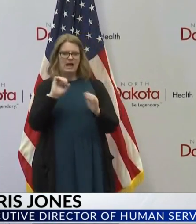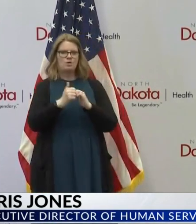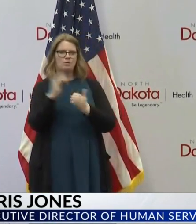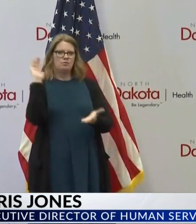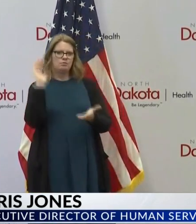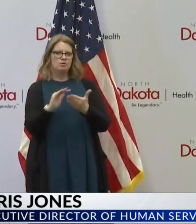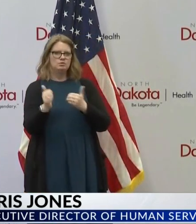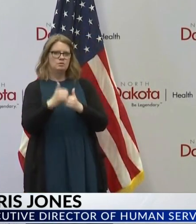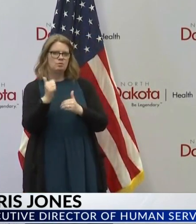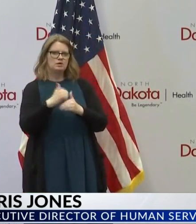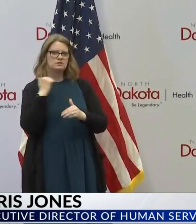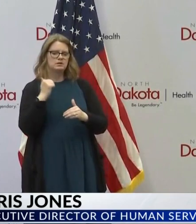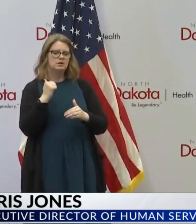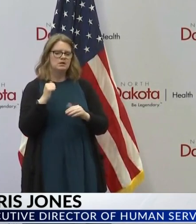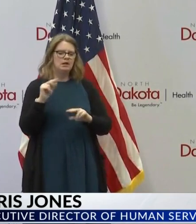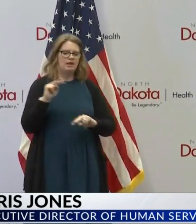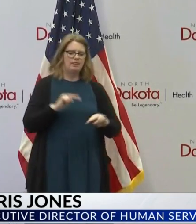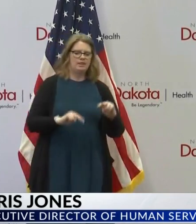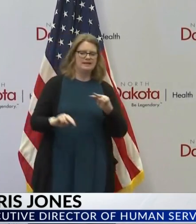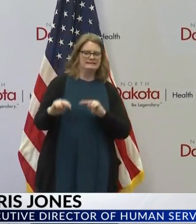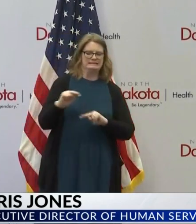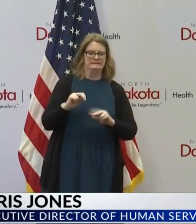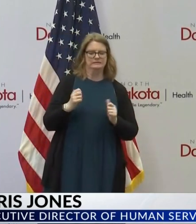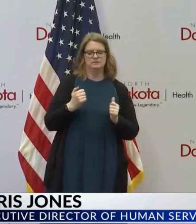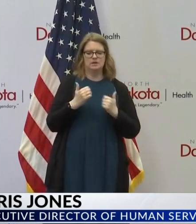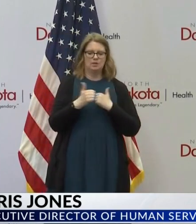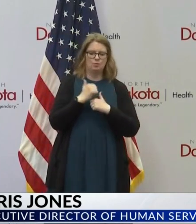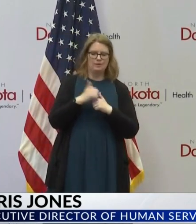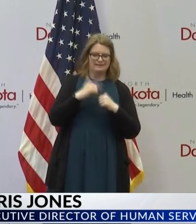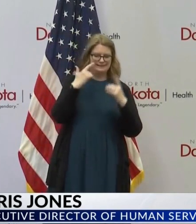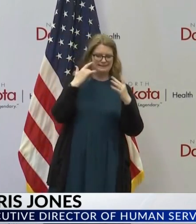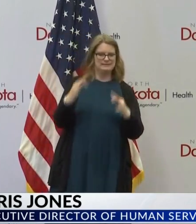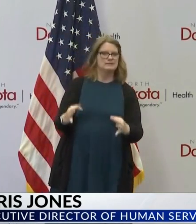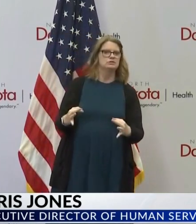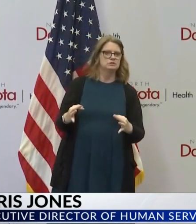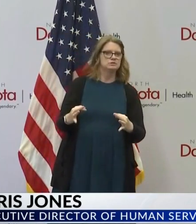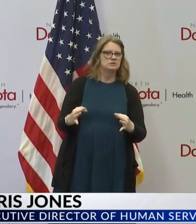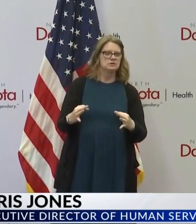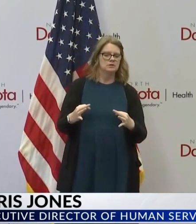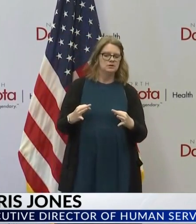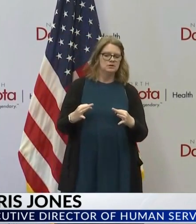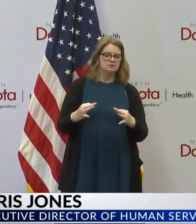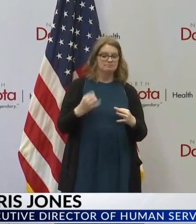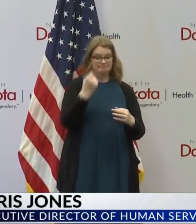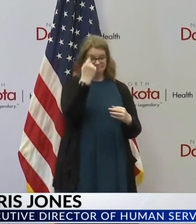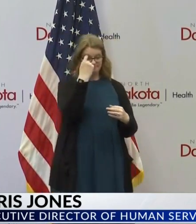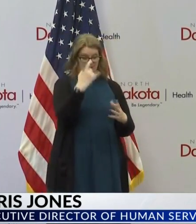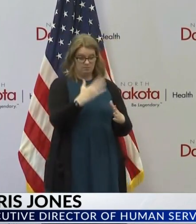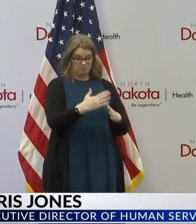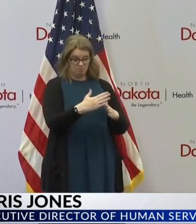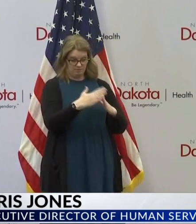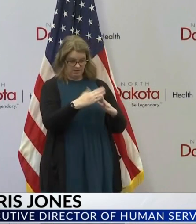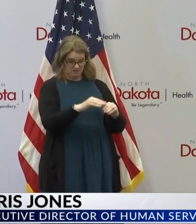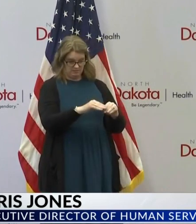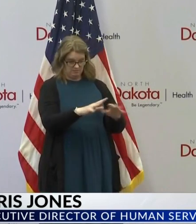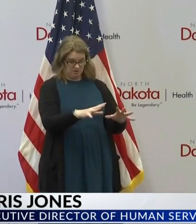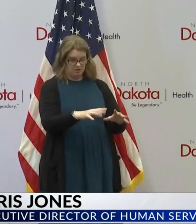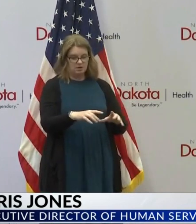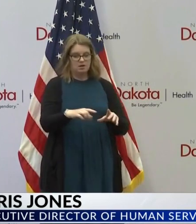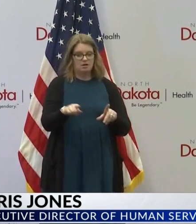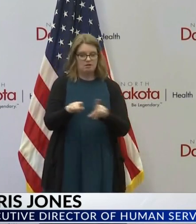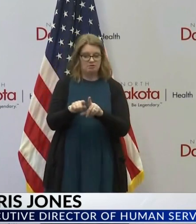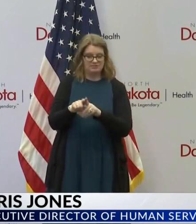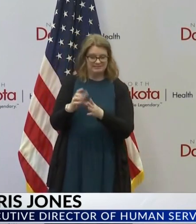make educated risk judgments as it relates to preventing the spread as well as protecting people's mental,